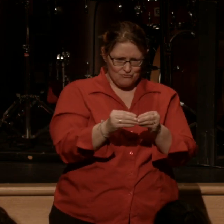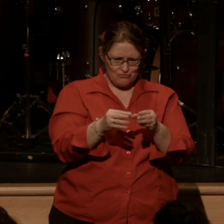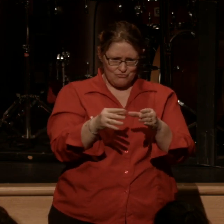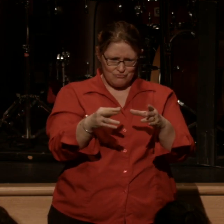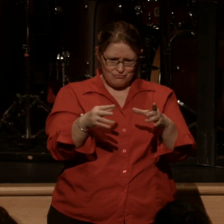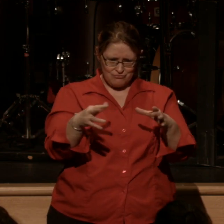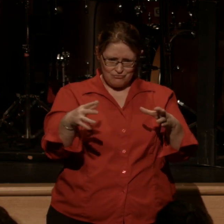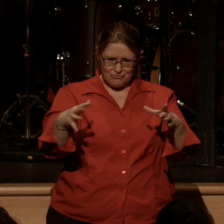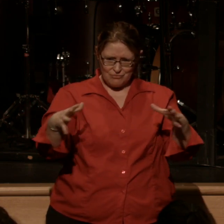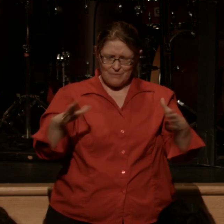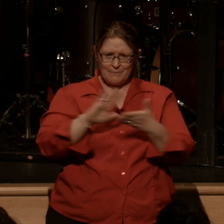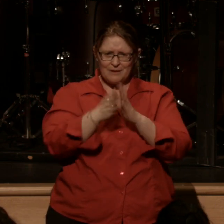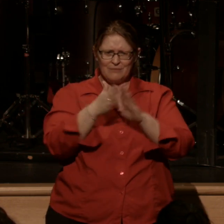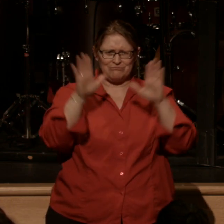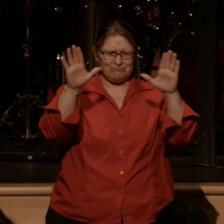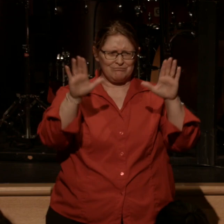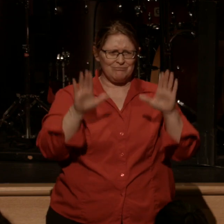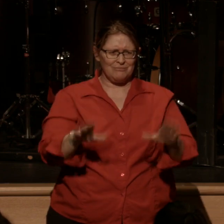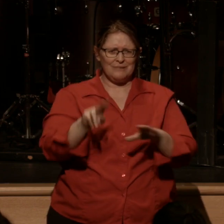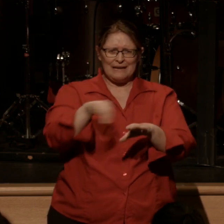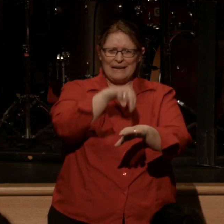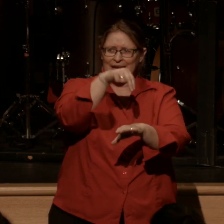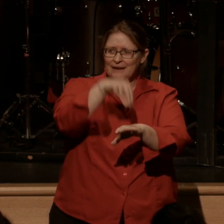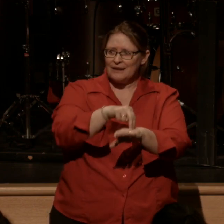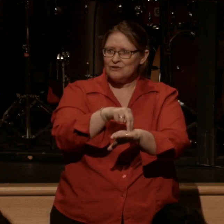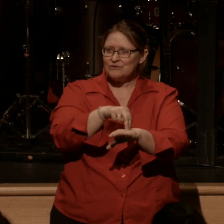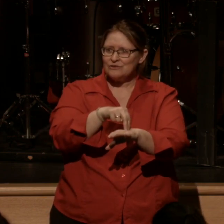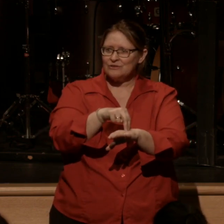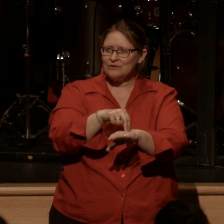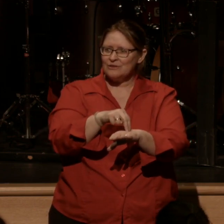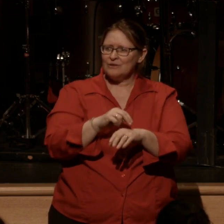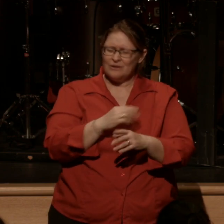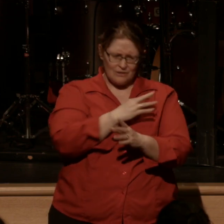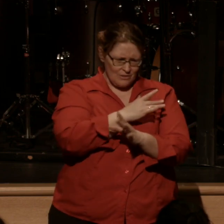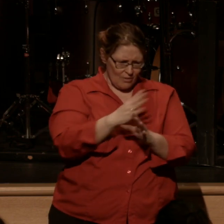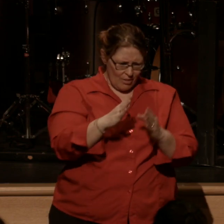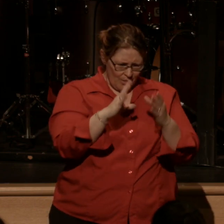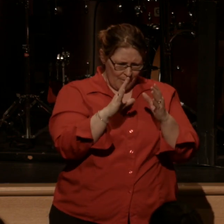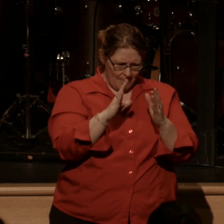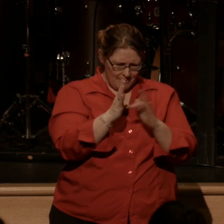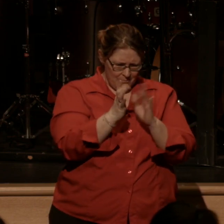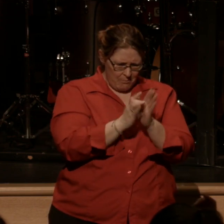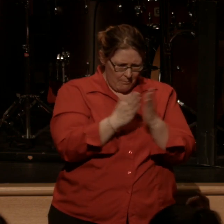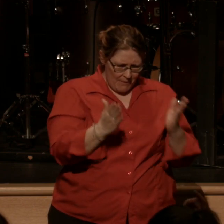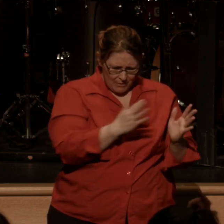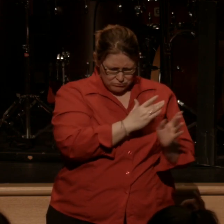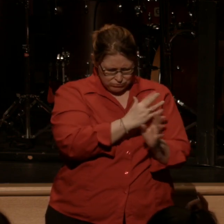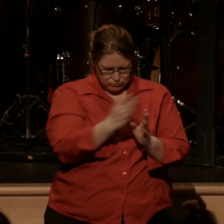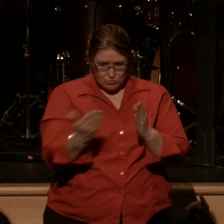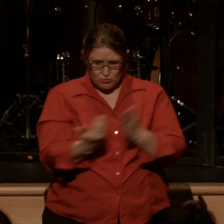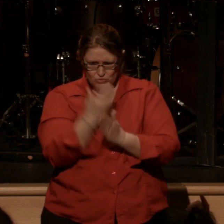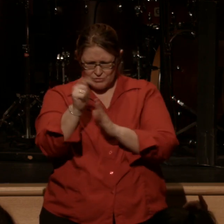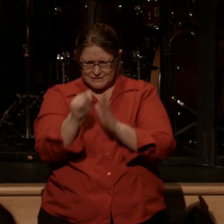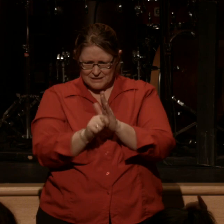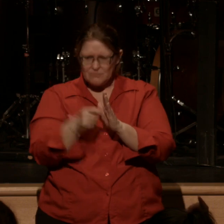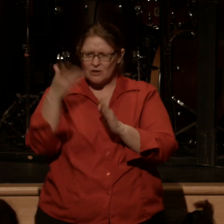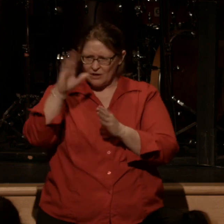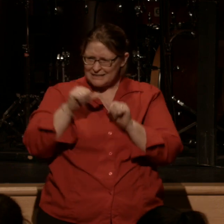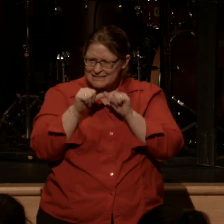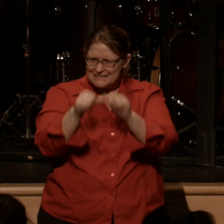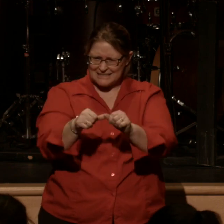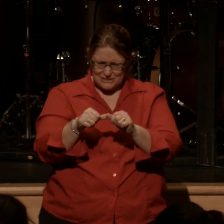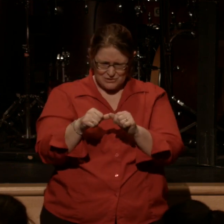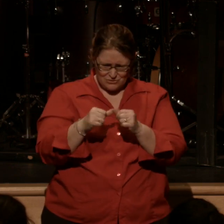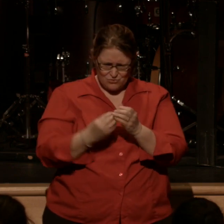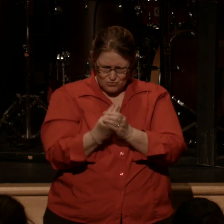growing, becoming a great nation. We come through all the Bible into the New Testament, we see how God was continuing to grow and shape